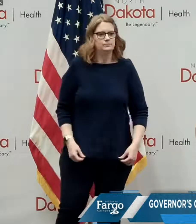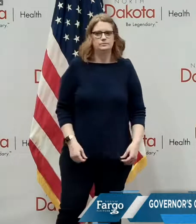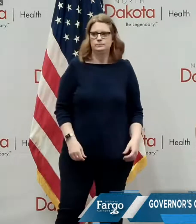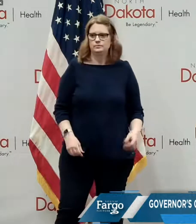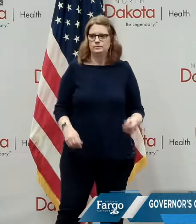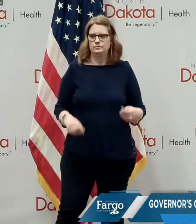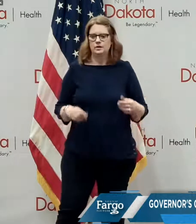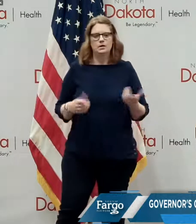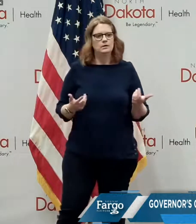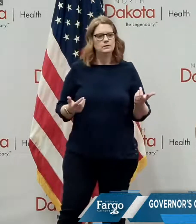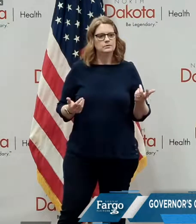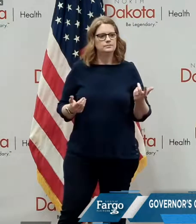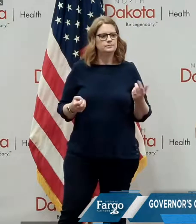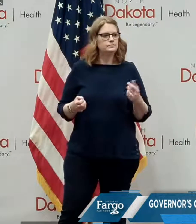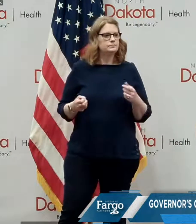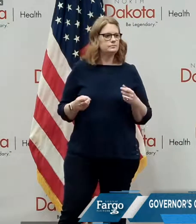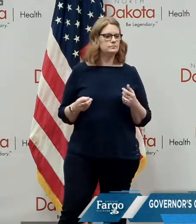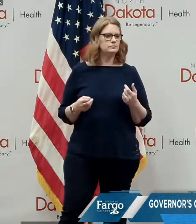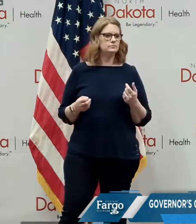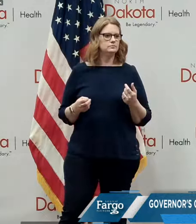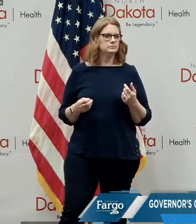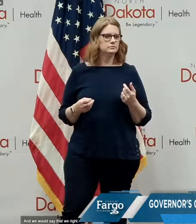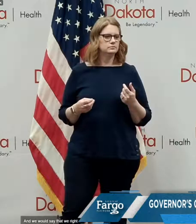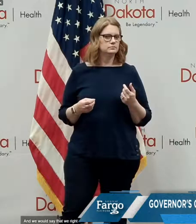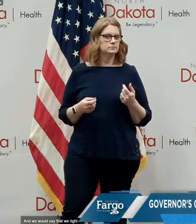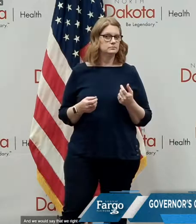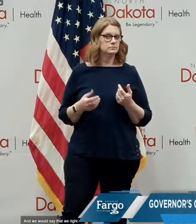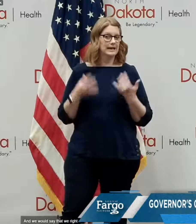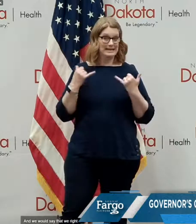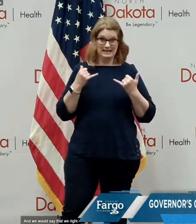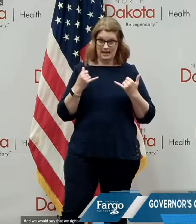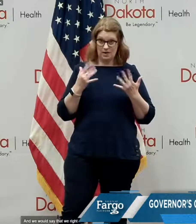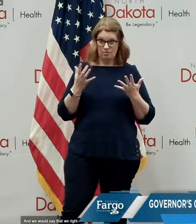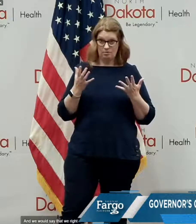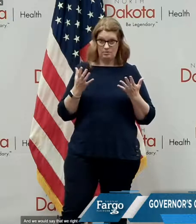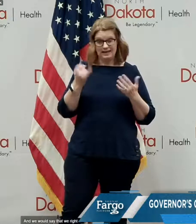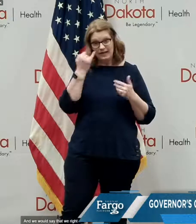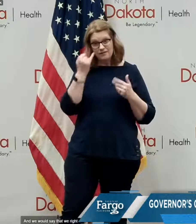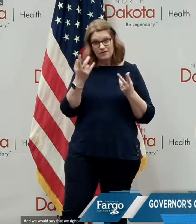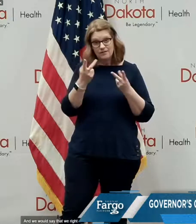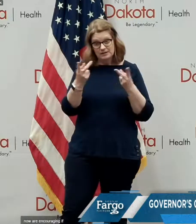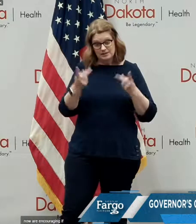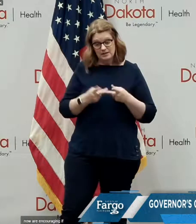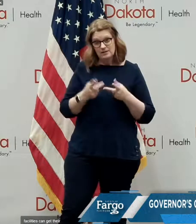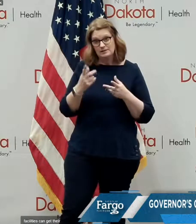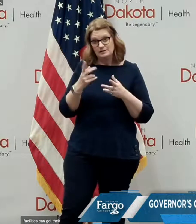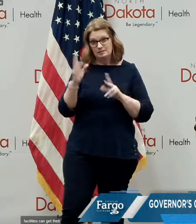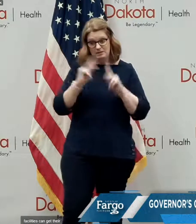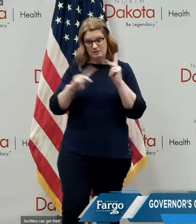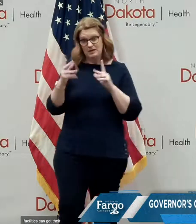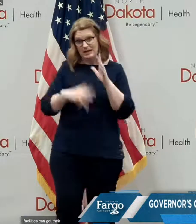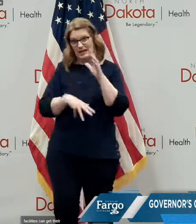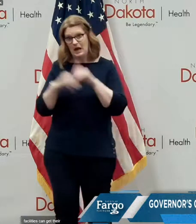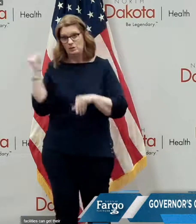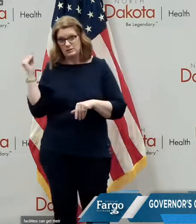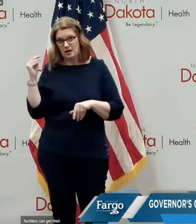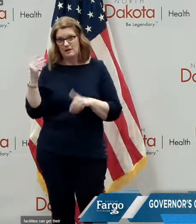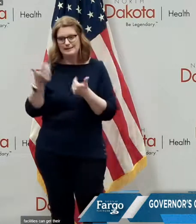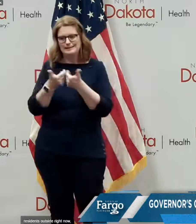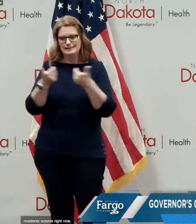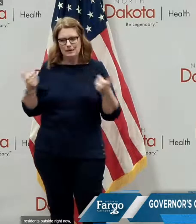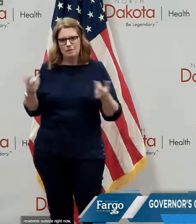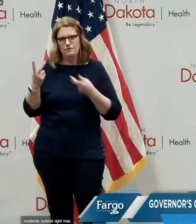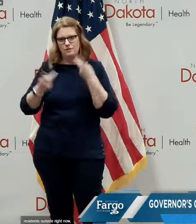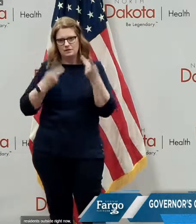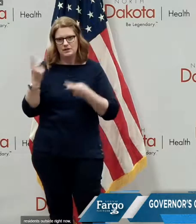And we would say that we right now are encouraging, if facilities can get their residents outside right now separate from visitation,